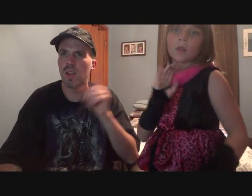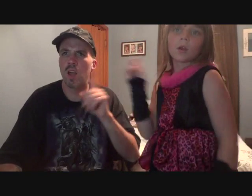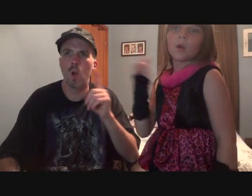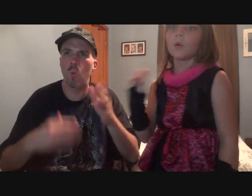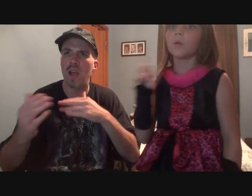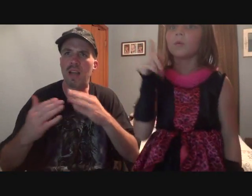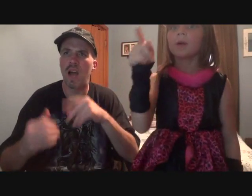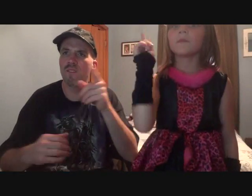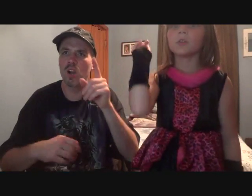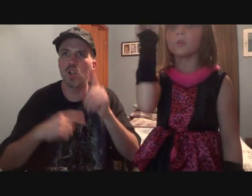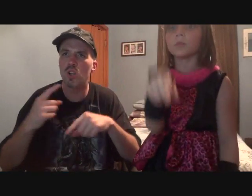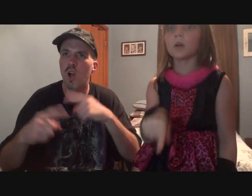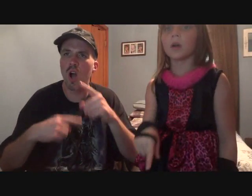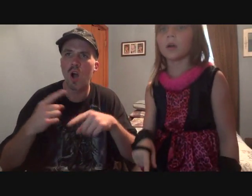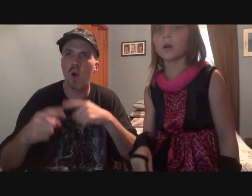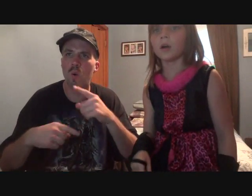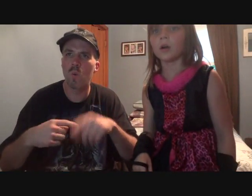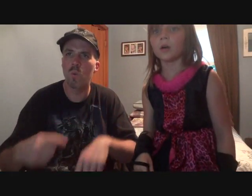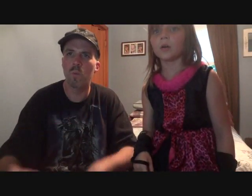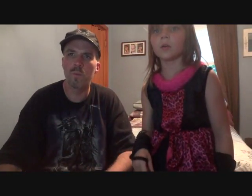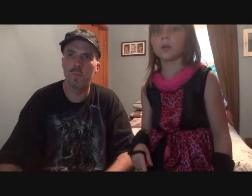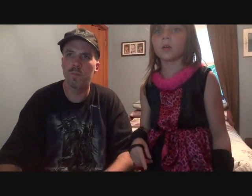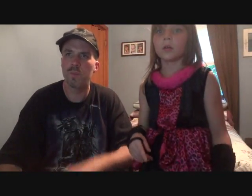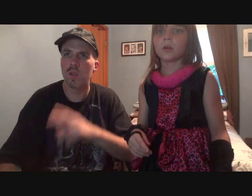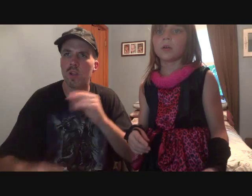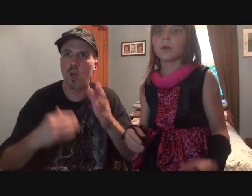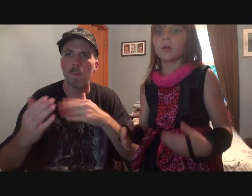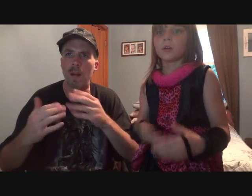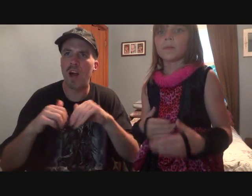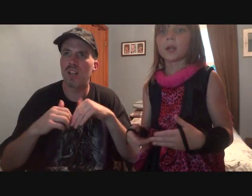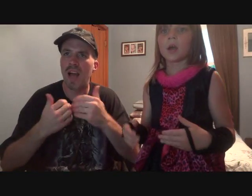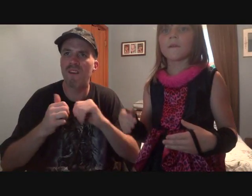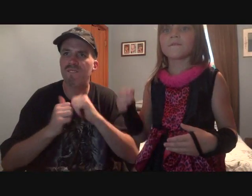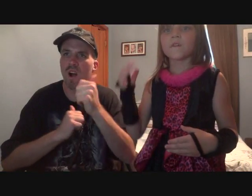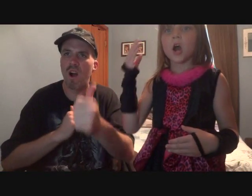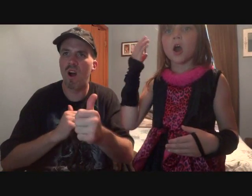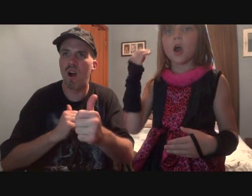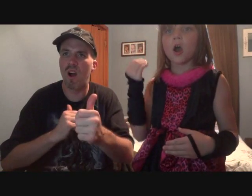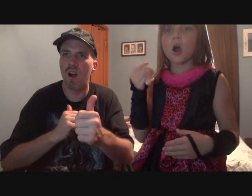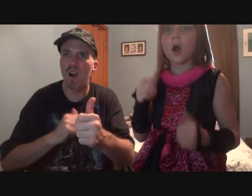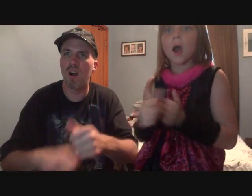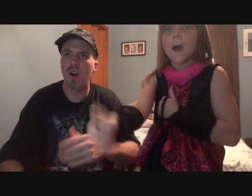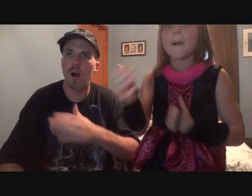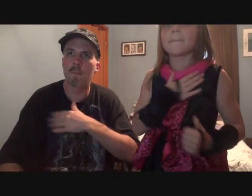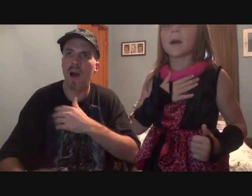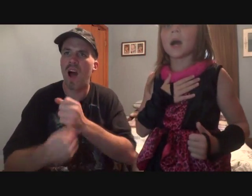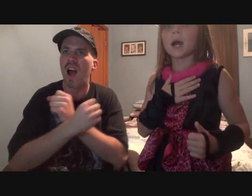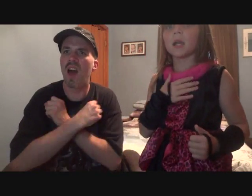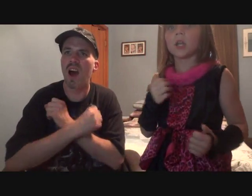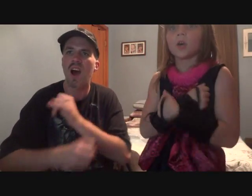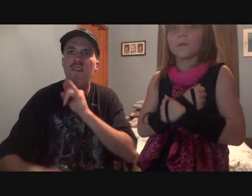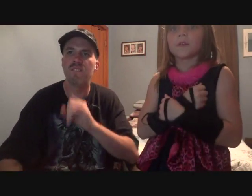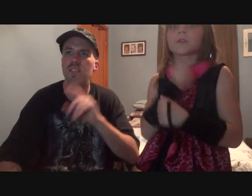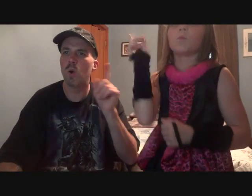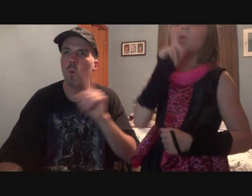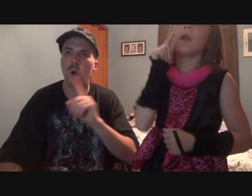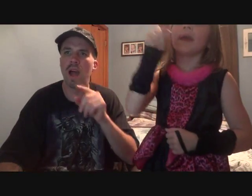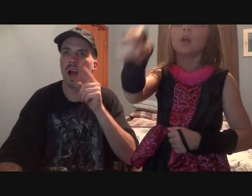Wherever you come from No matter how far My love is where